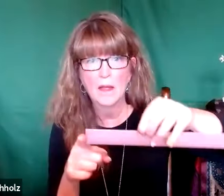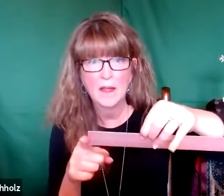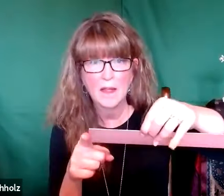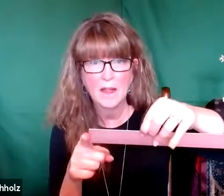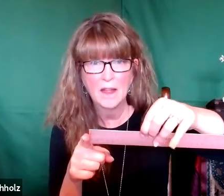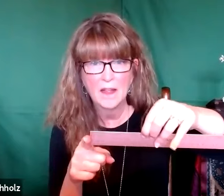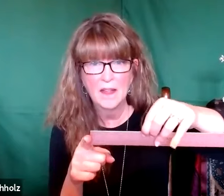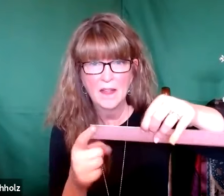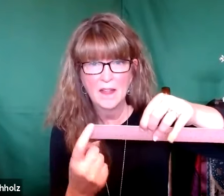Okay, there's a ruler.